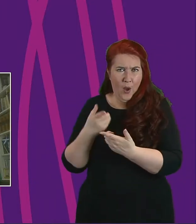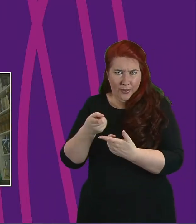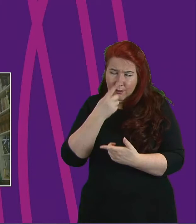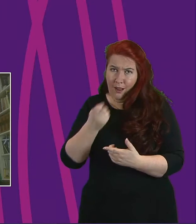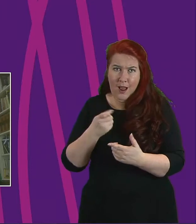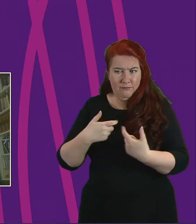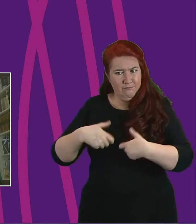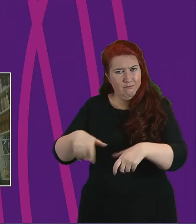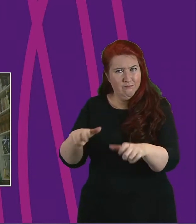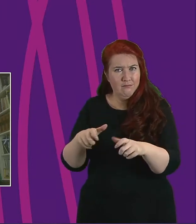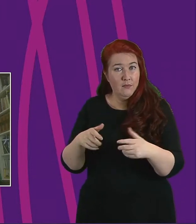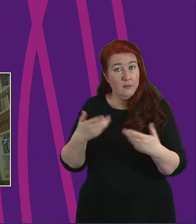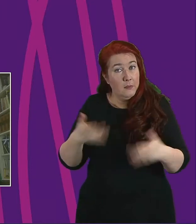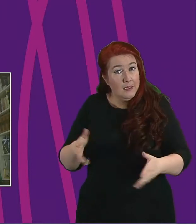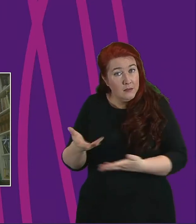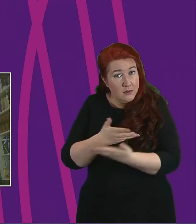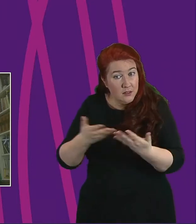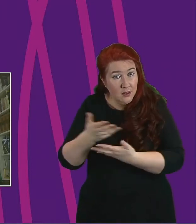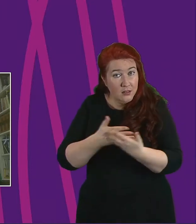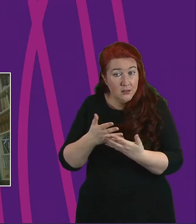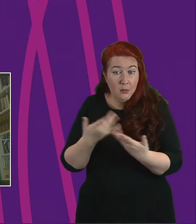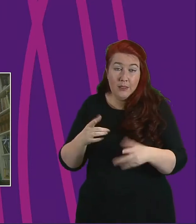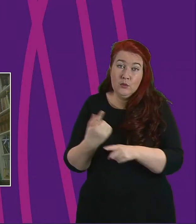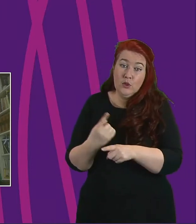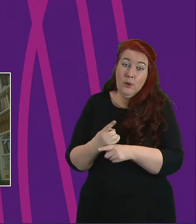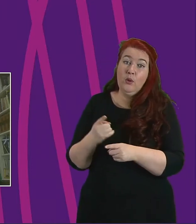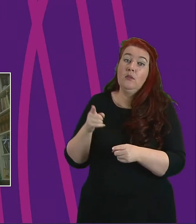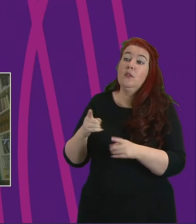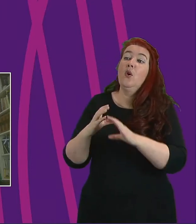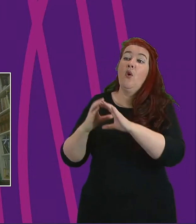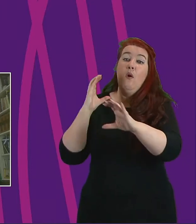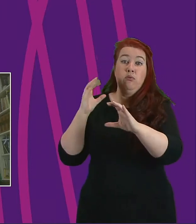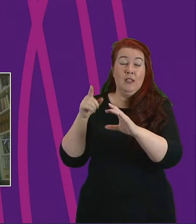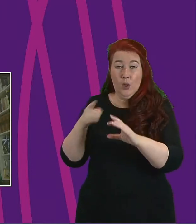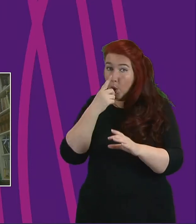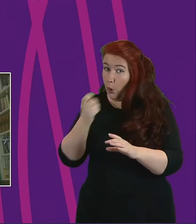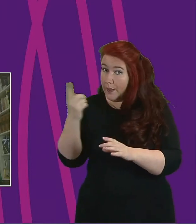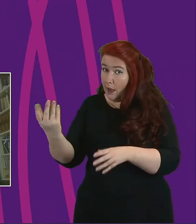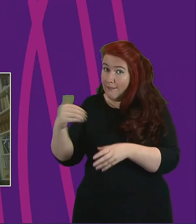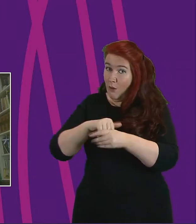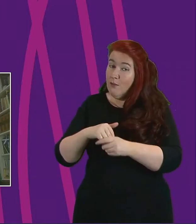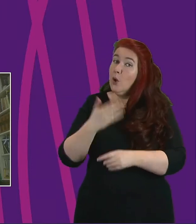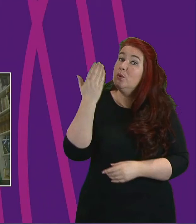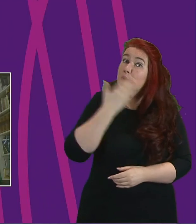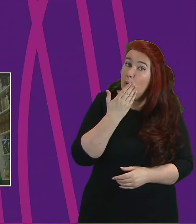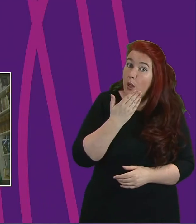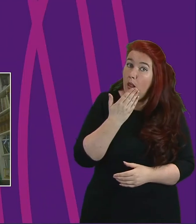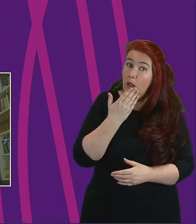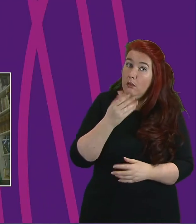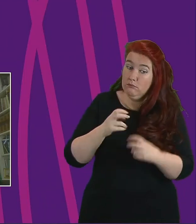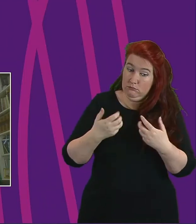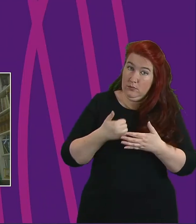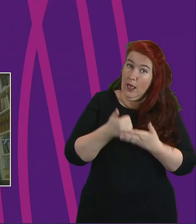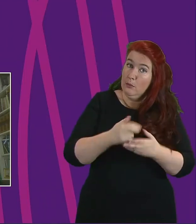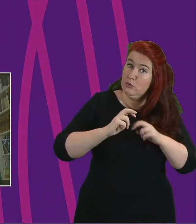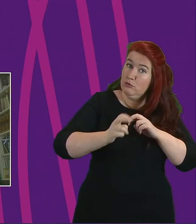and have these discussions included the role these operators could play in school transport when schools return after the summer